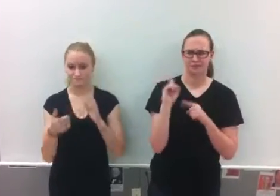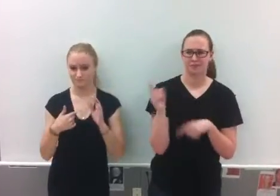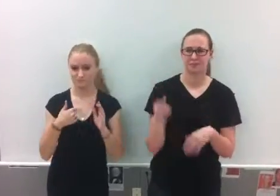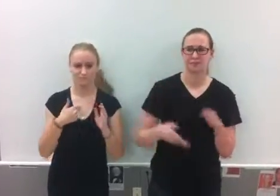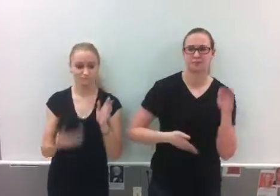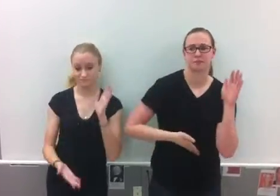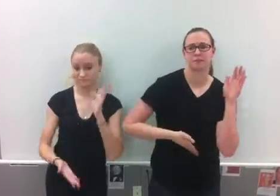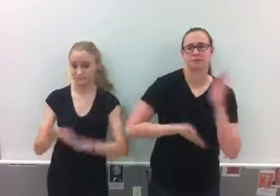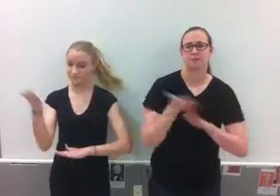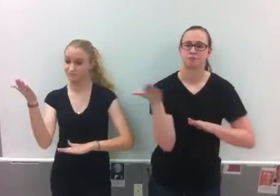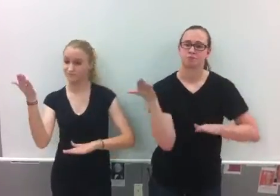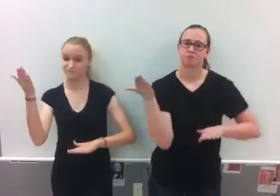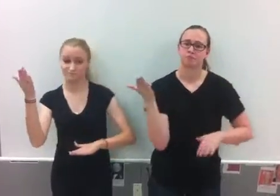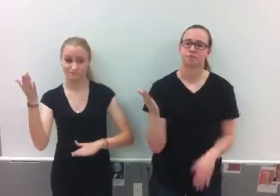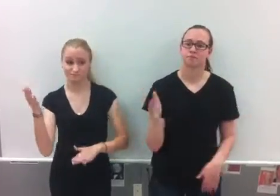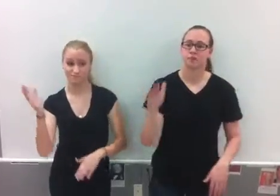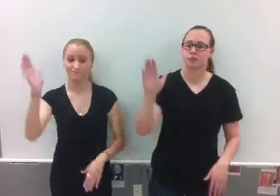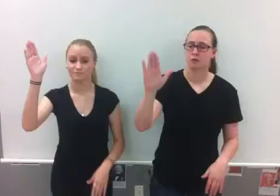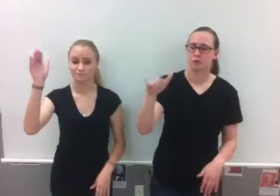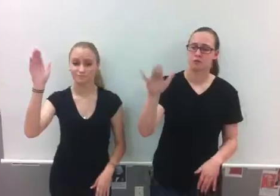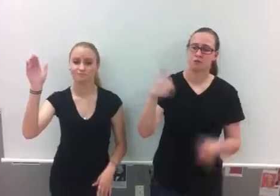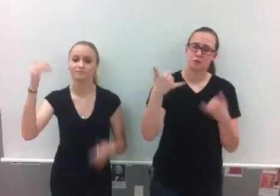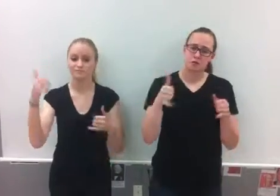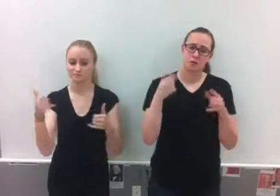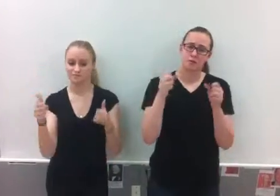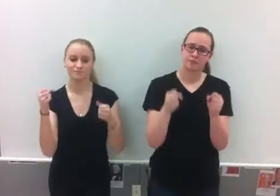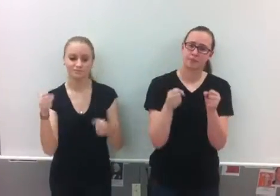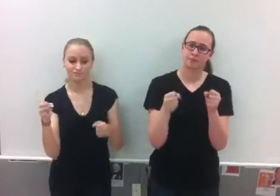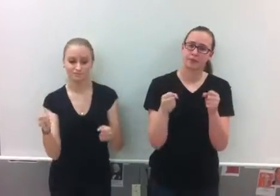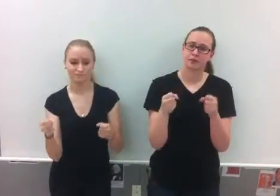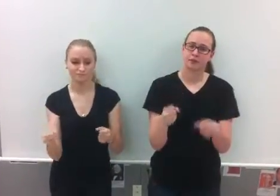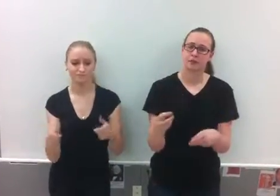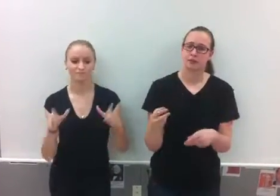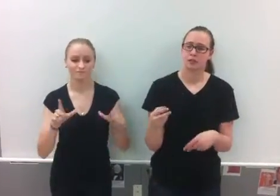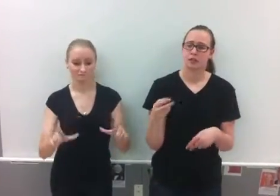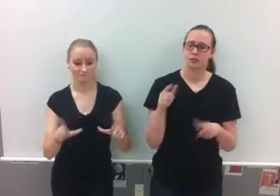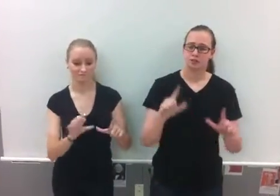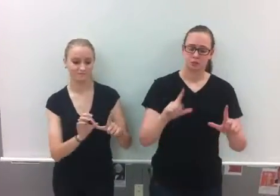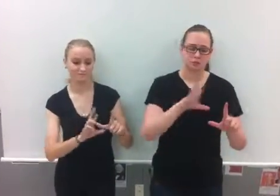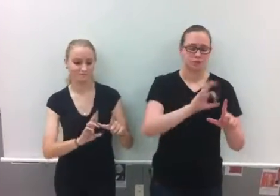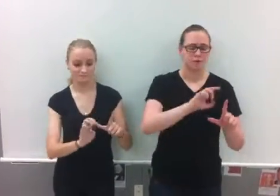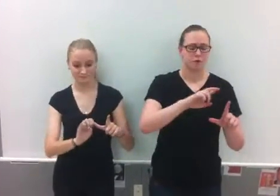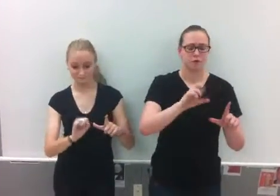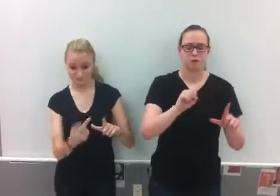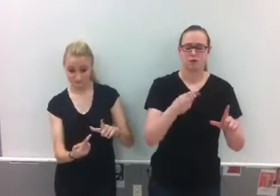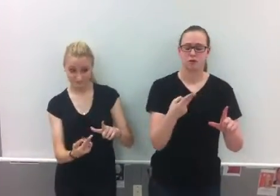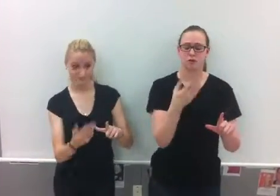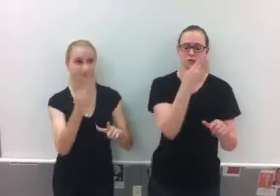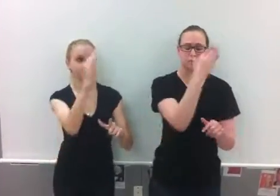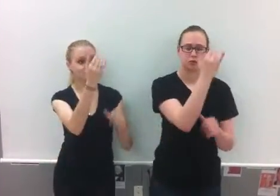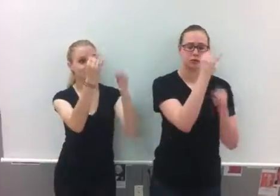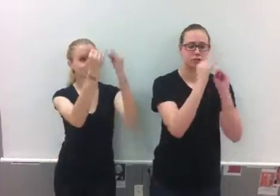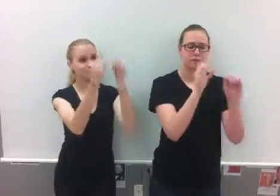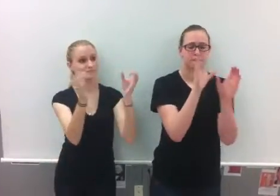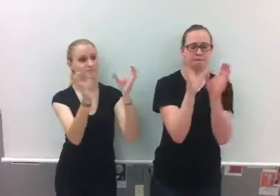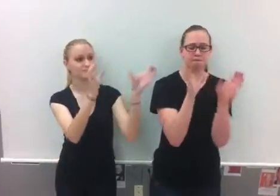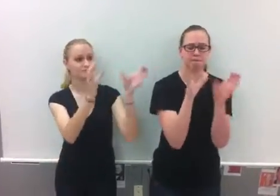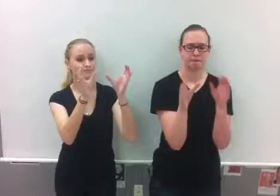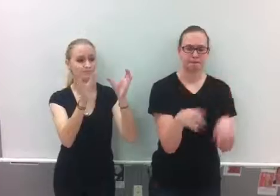screamed with the Christmas light, I can't disappear. I went for a cab and when it came near, no license plates, it's friction and it's nice and it's fair. If anything, I